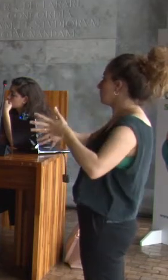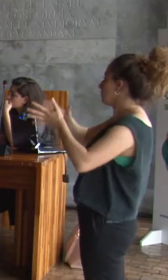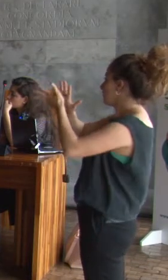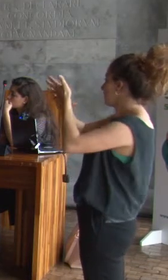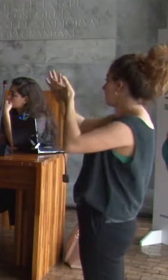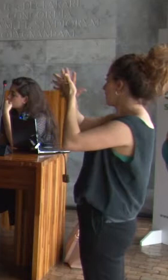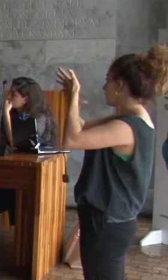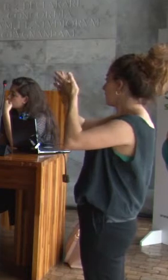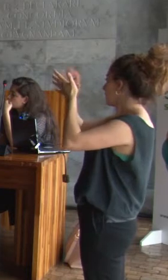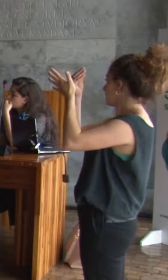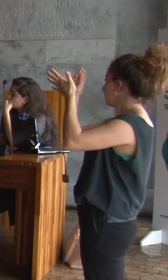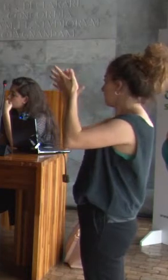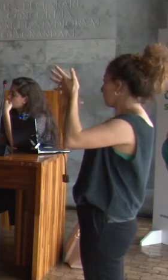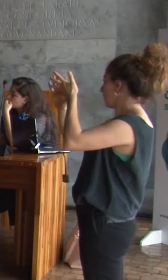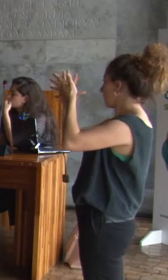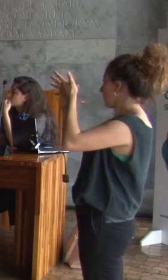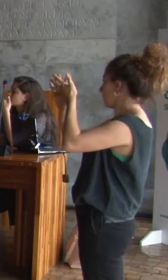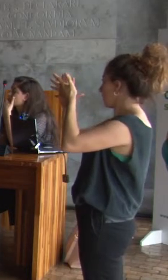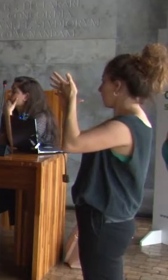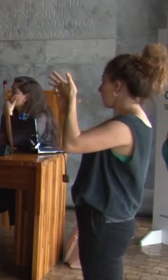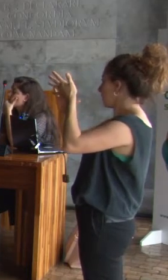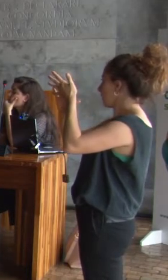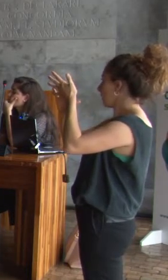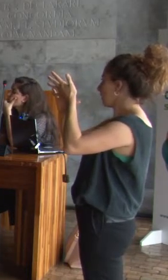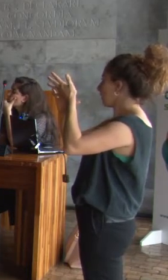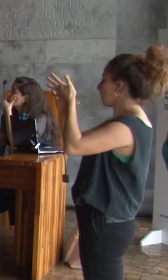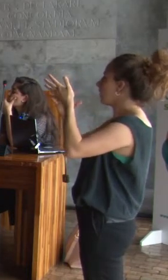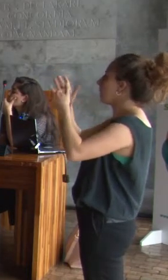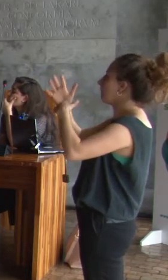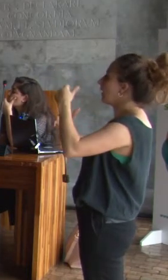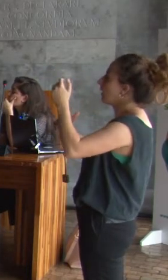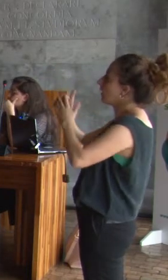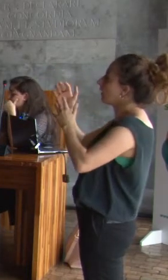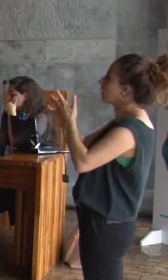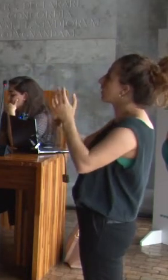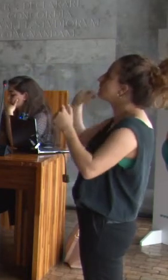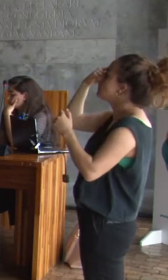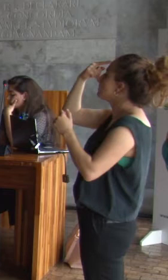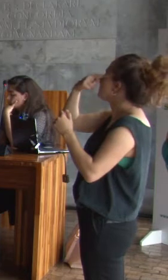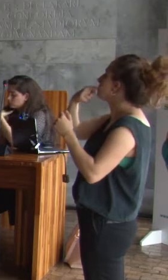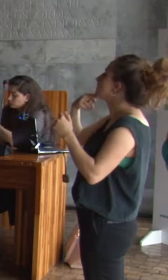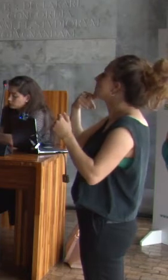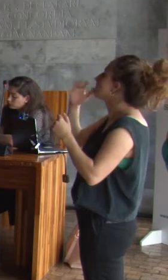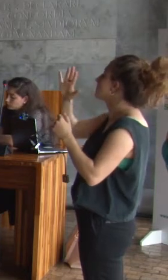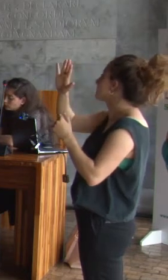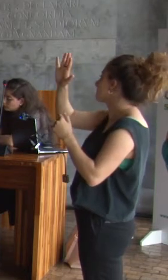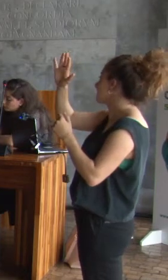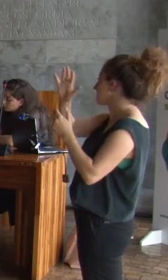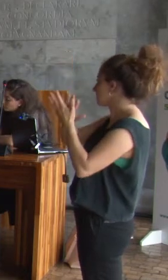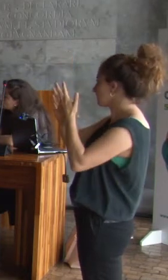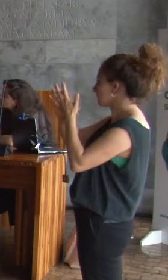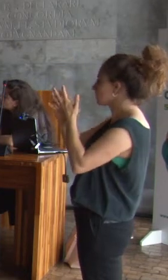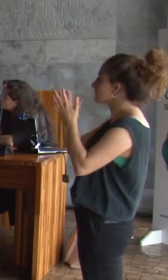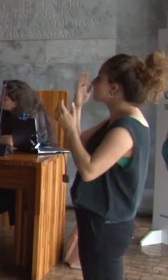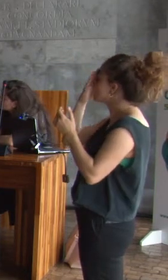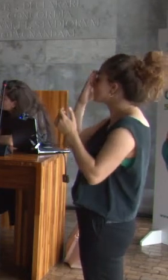a man, wrapped in a veil, with his hands facing upwards, and his bird, he could